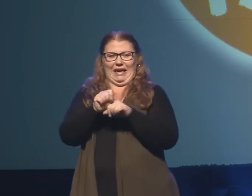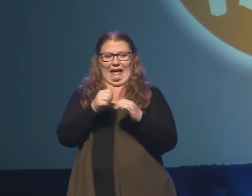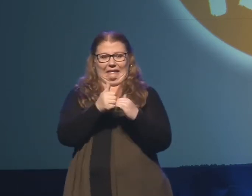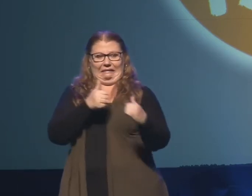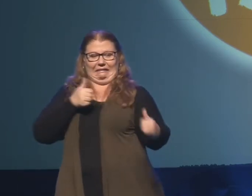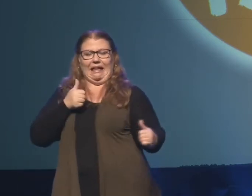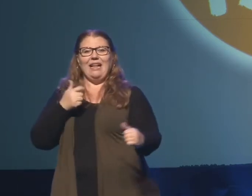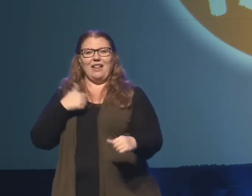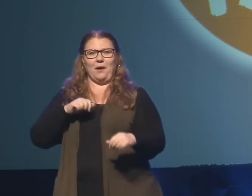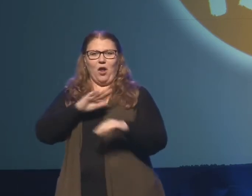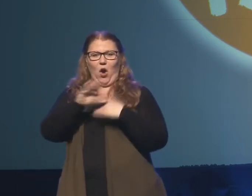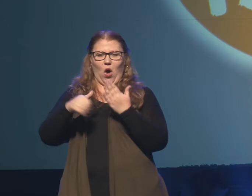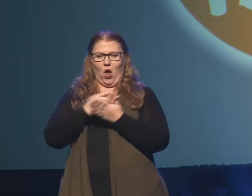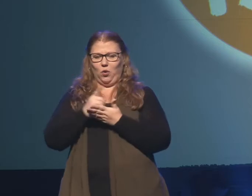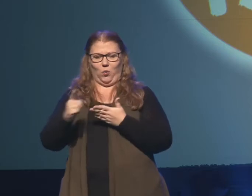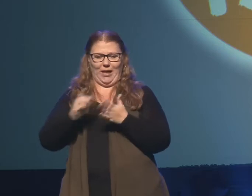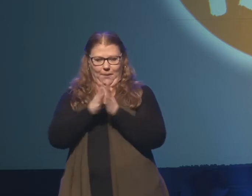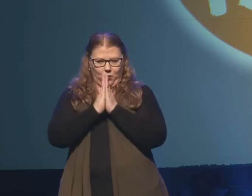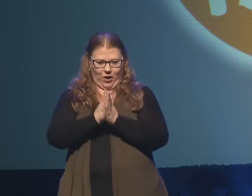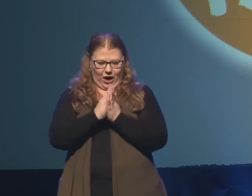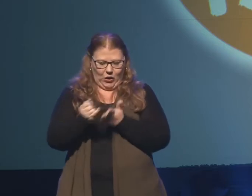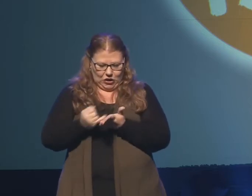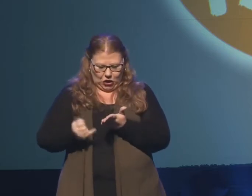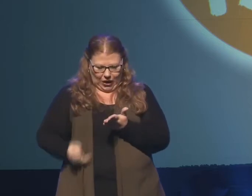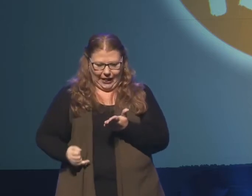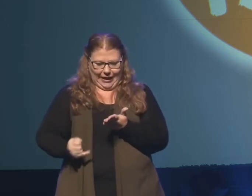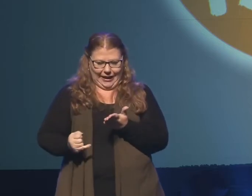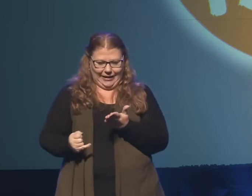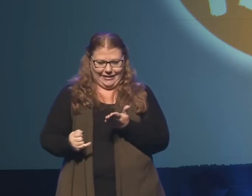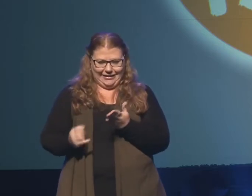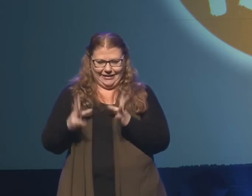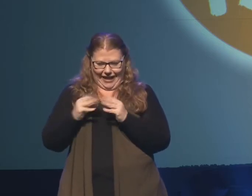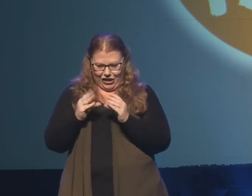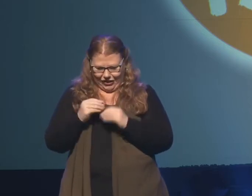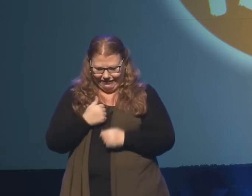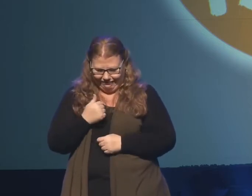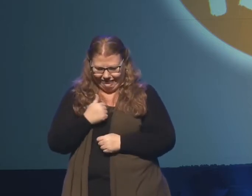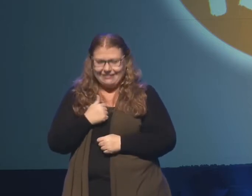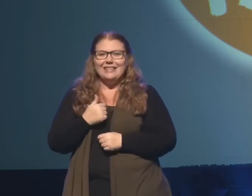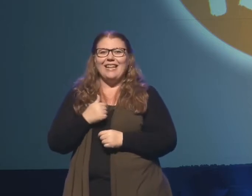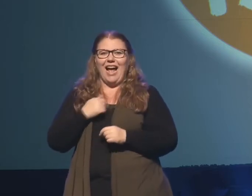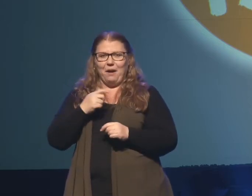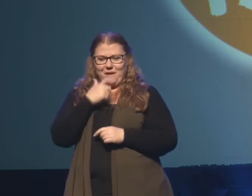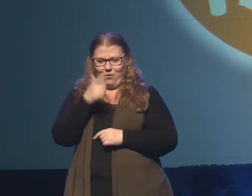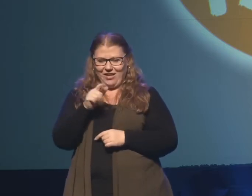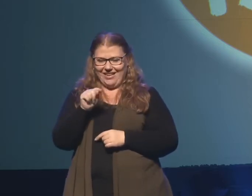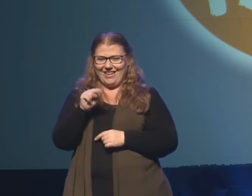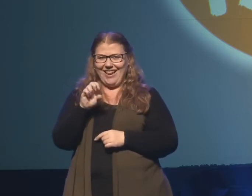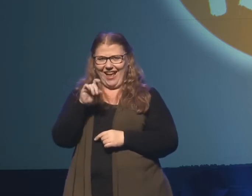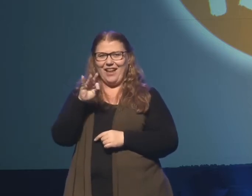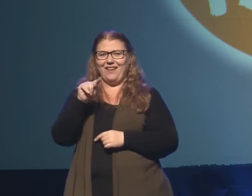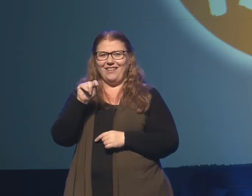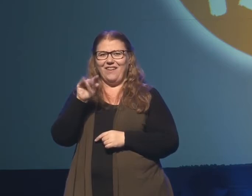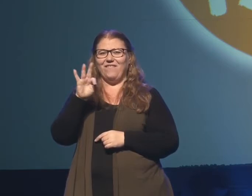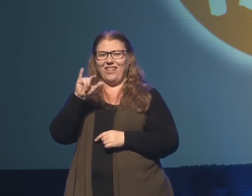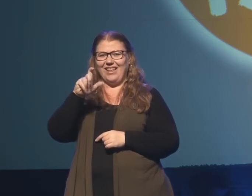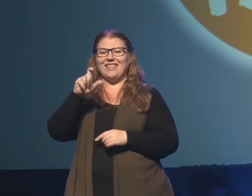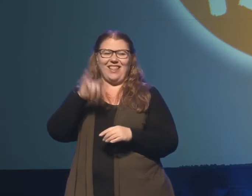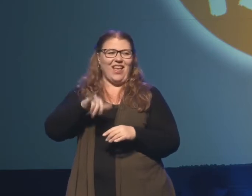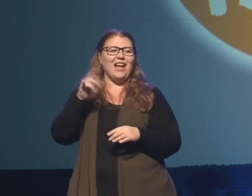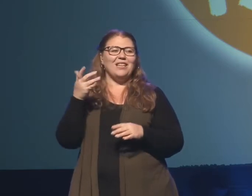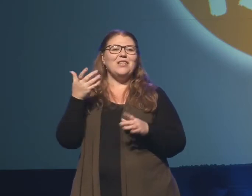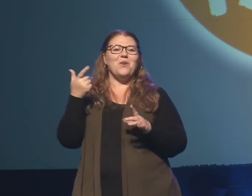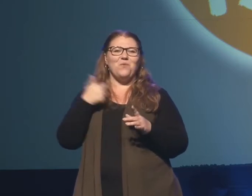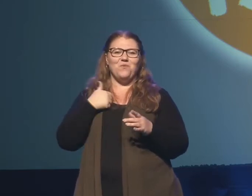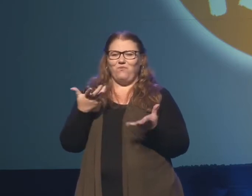in an all-week-long prayer and journaling session, which means I'm going to be watching Netflix. All right? That's what I'm going to